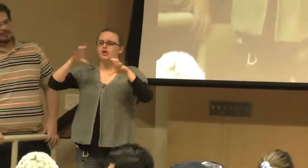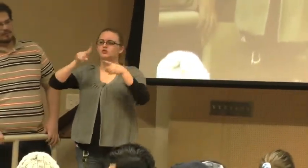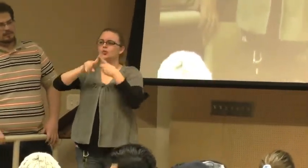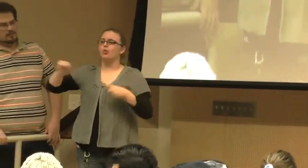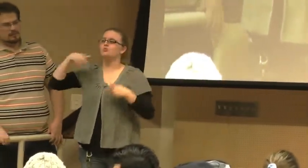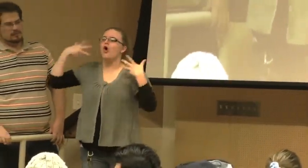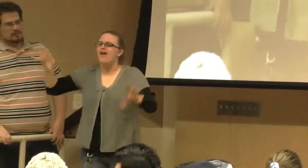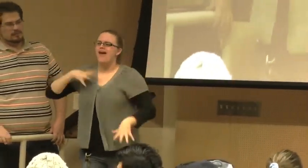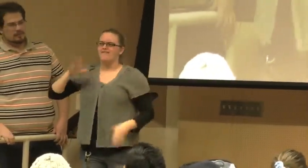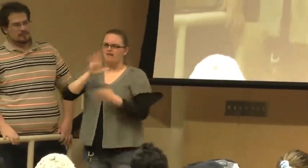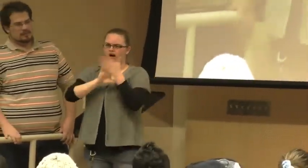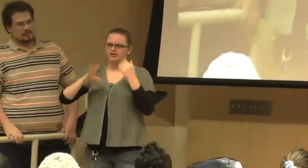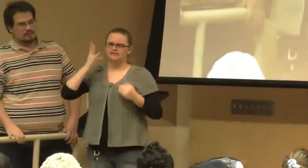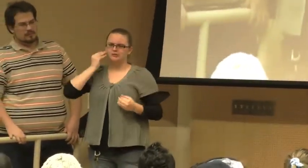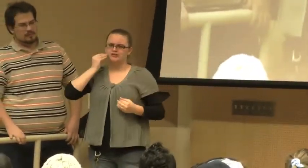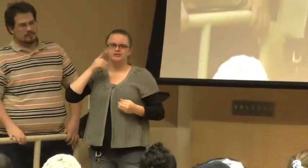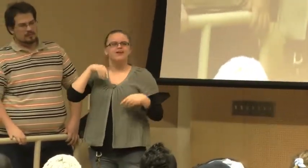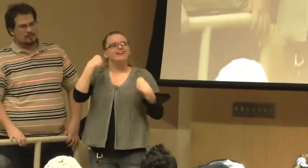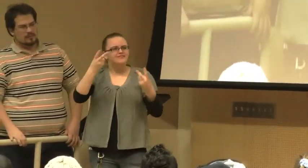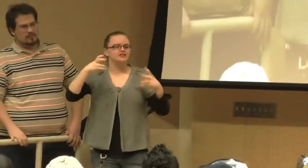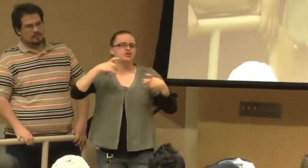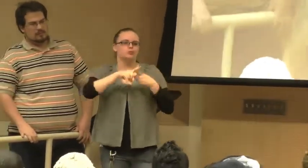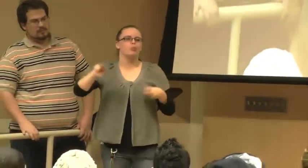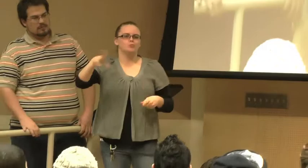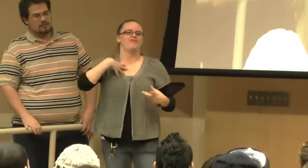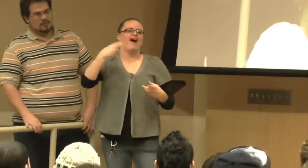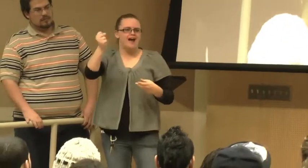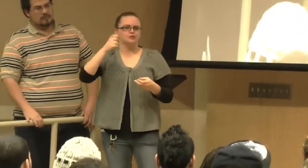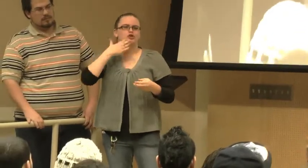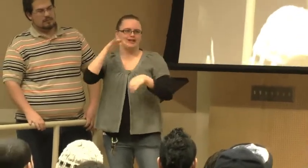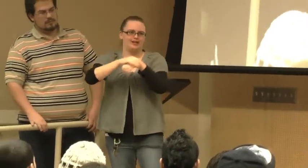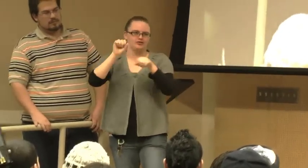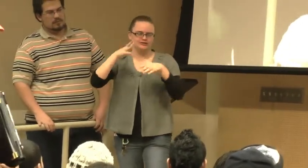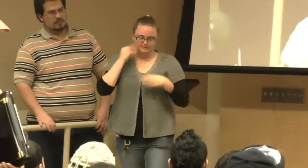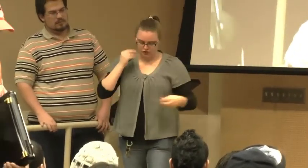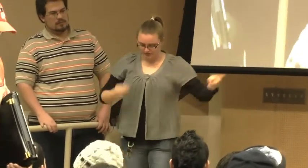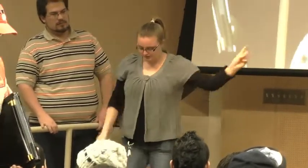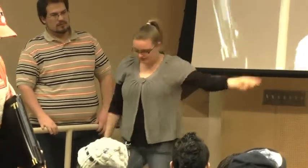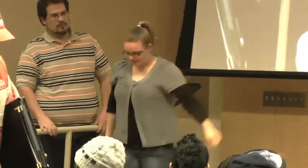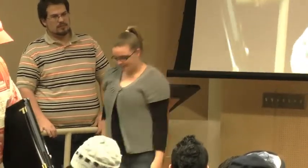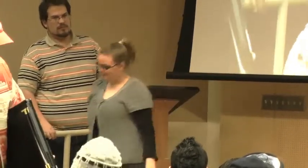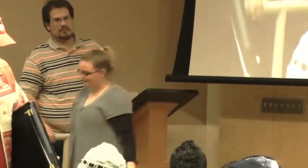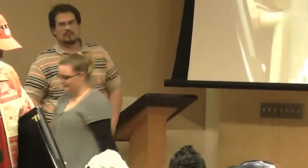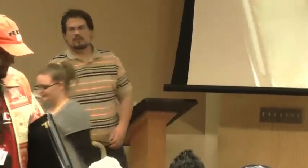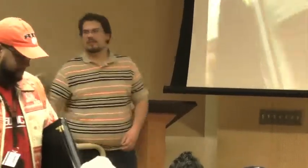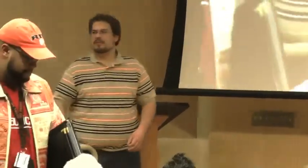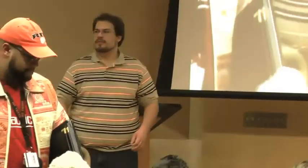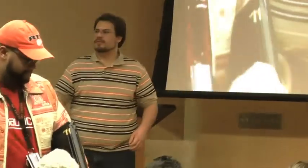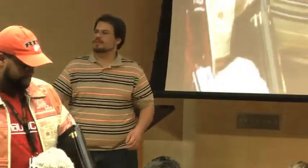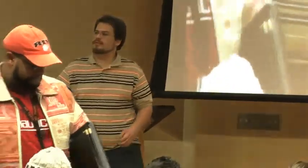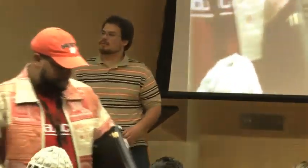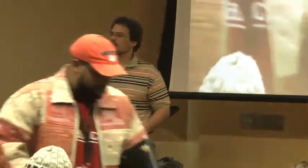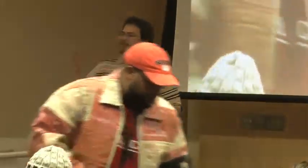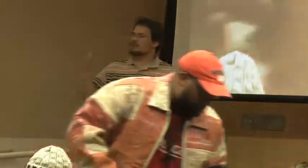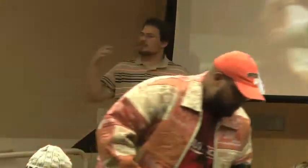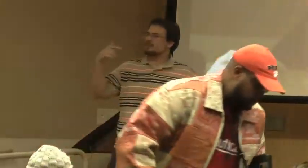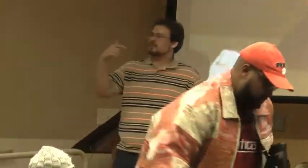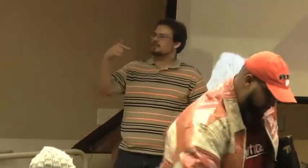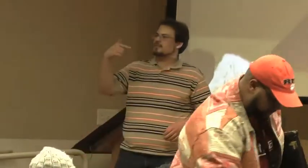Alas, you know, you give other people a chance who've had college experience, you know, they've had good experience of English, and give